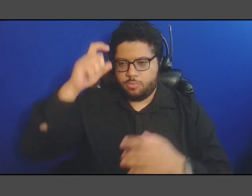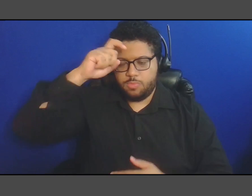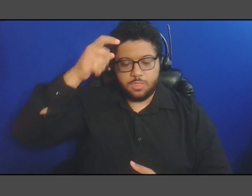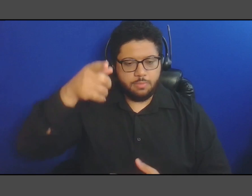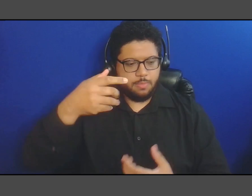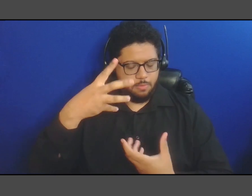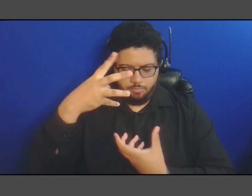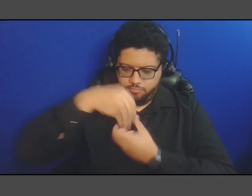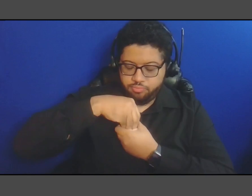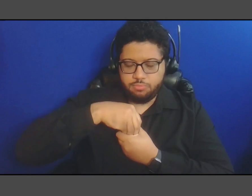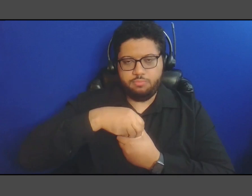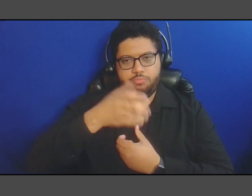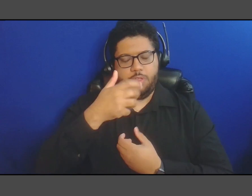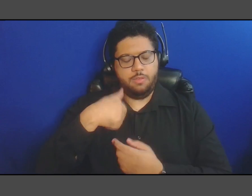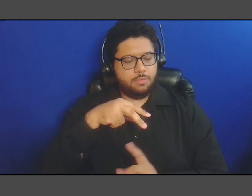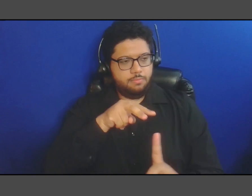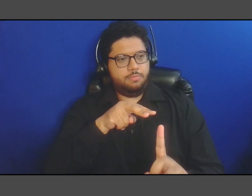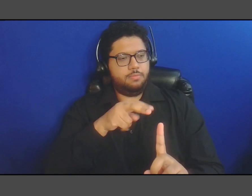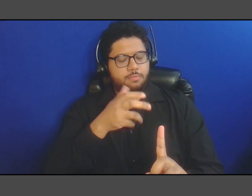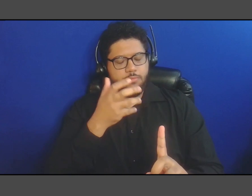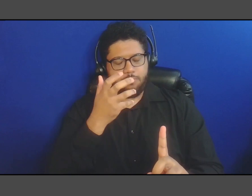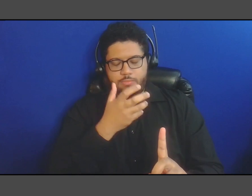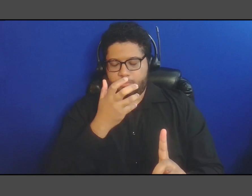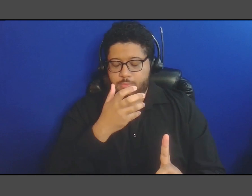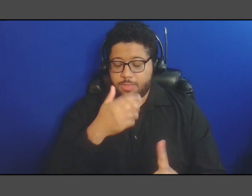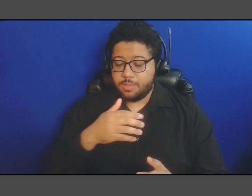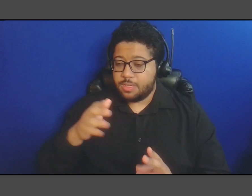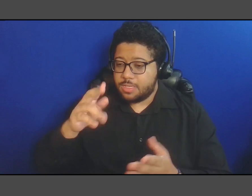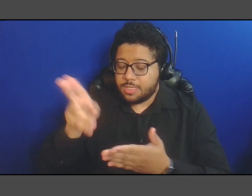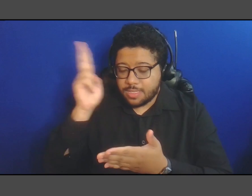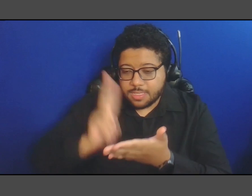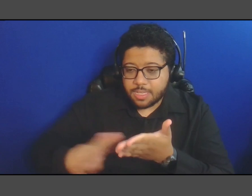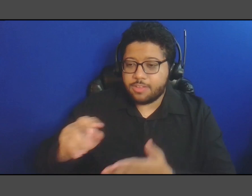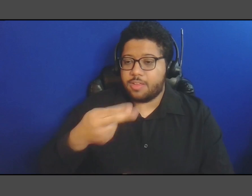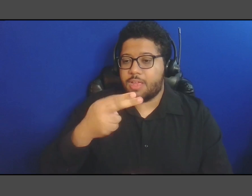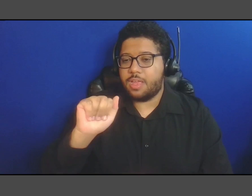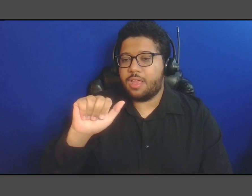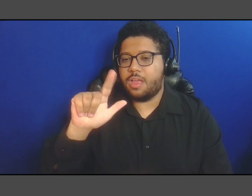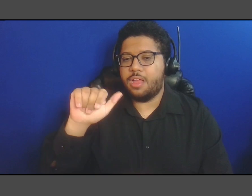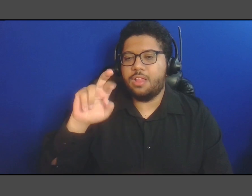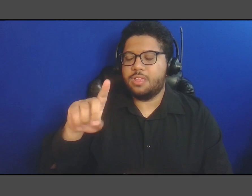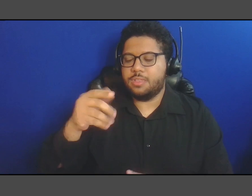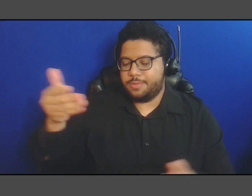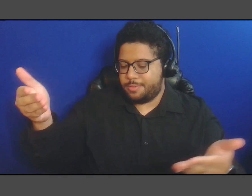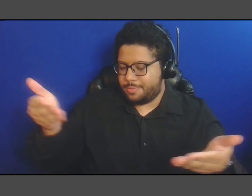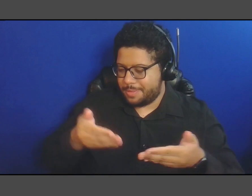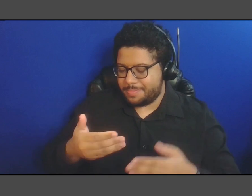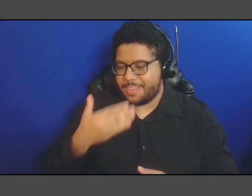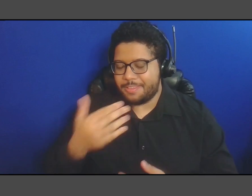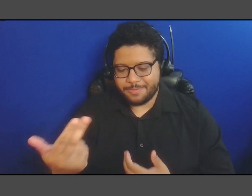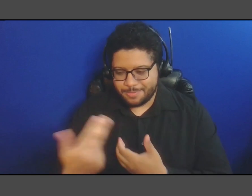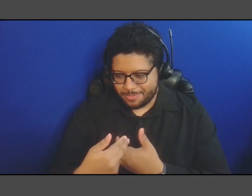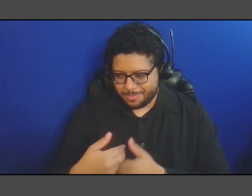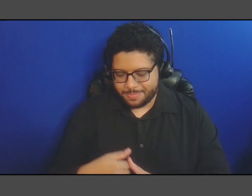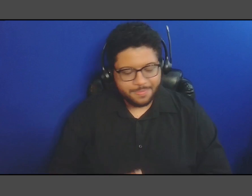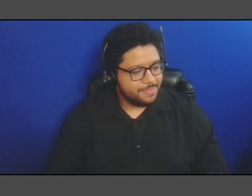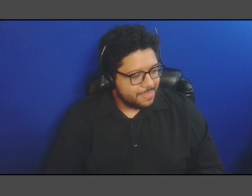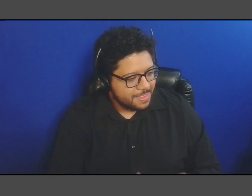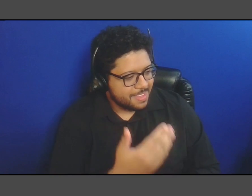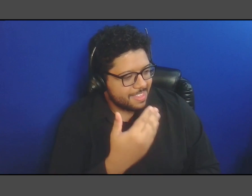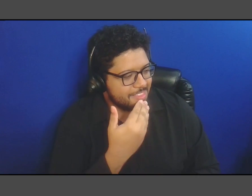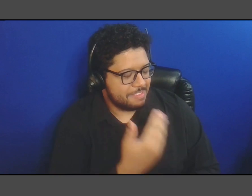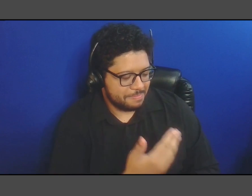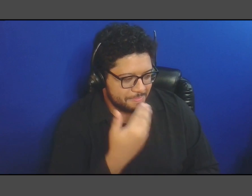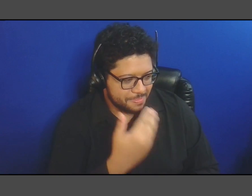work. Secretary Haaland, we welcome you. Thank you so much for joining us. Thank you. Thank you so much, Elizabeth. It's